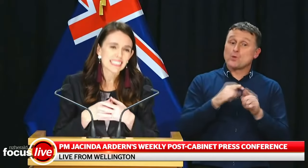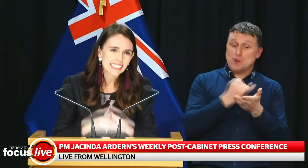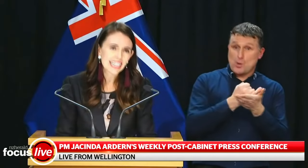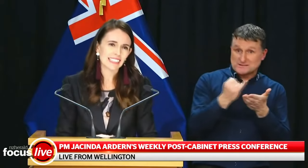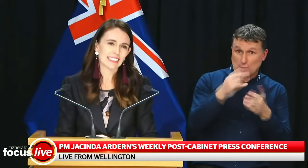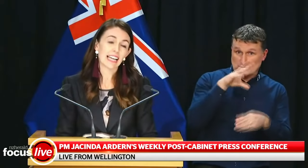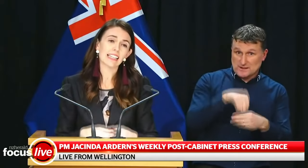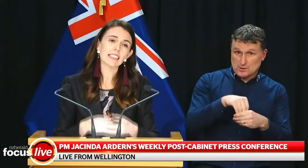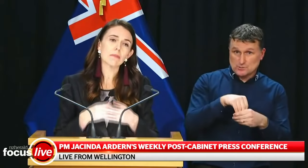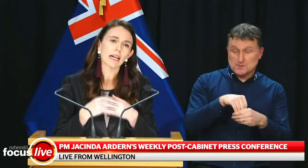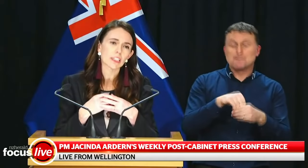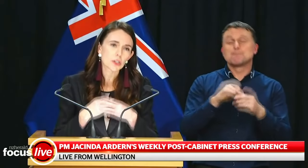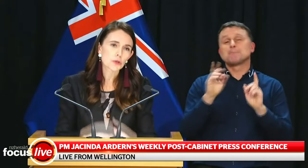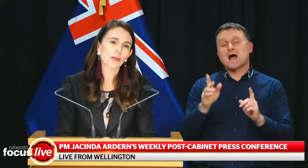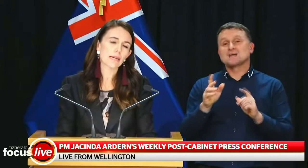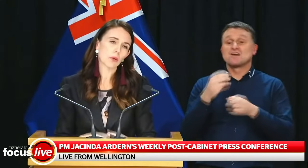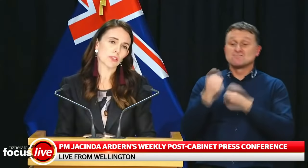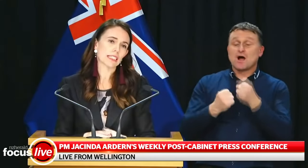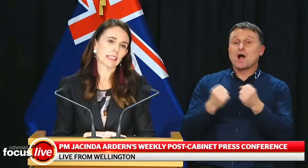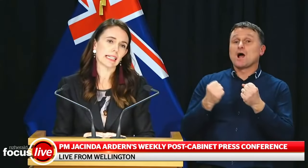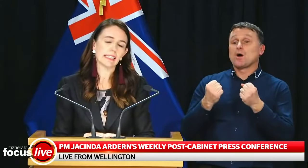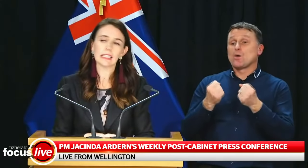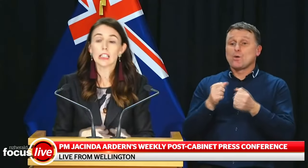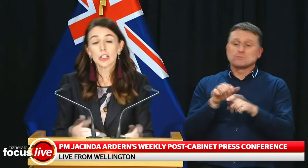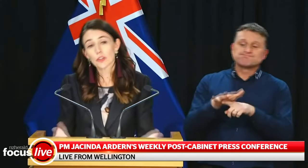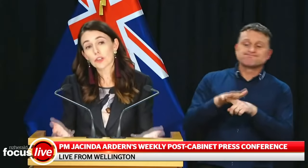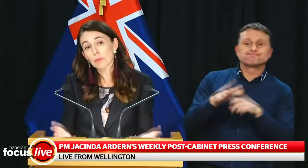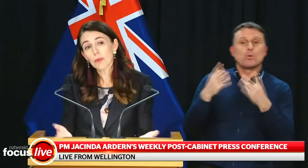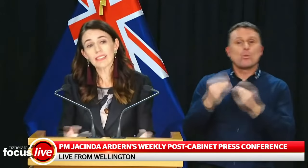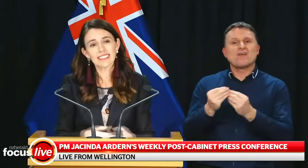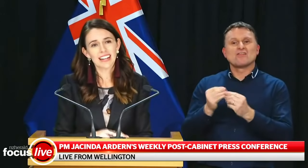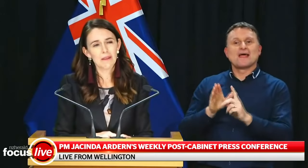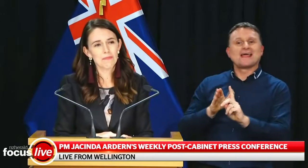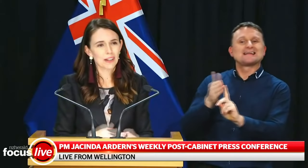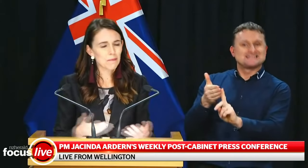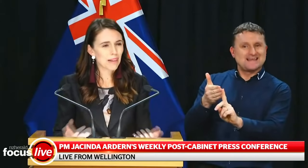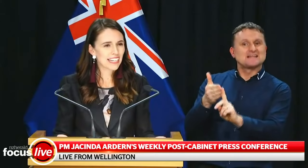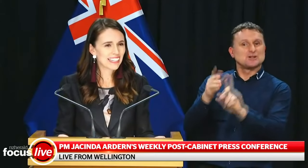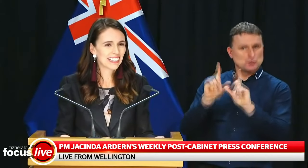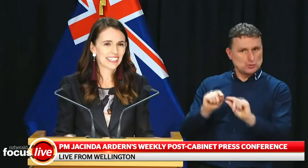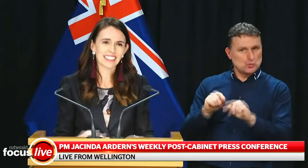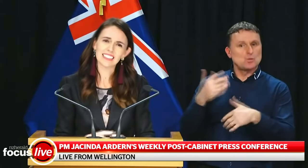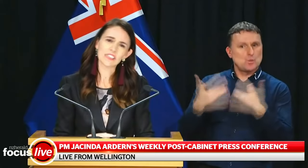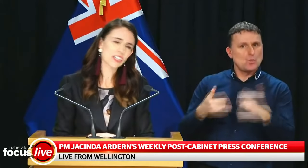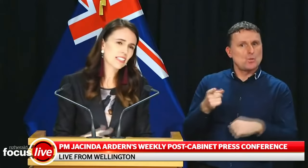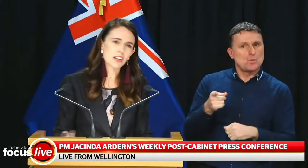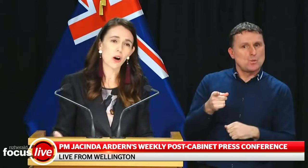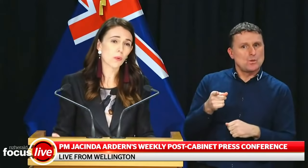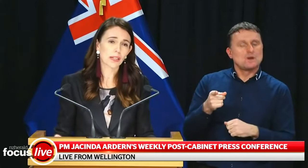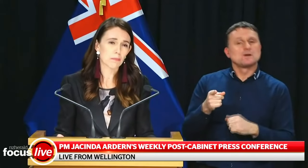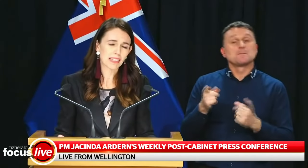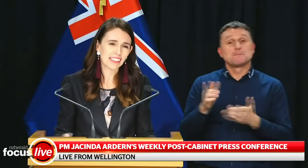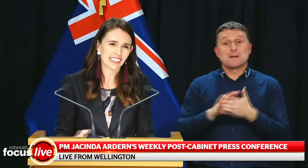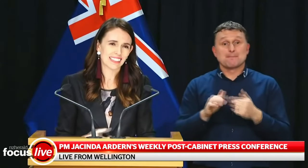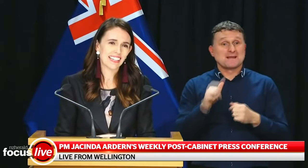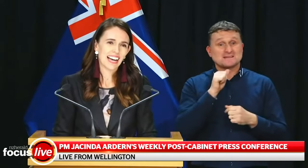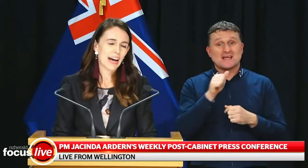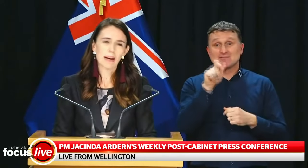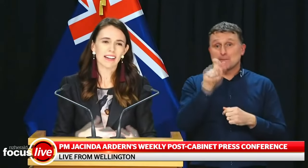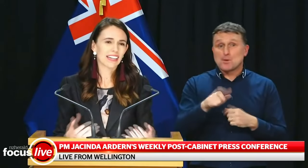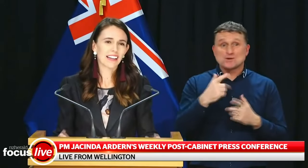with the intent, and it is about extreme hostility. Look, the point that I'm making here is that just to hold an